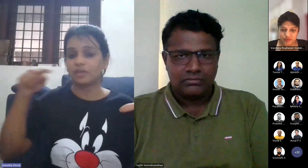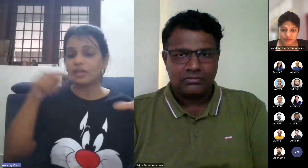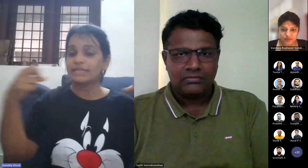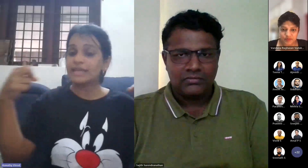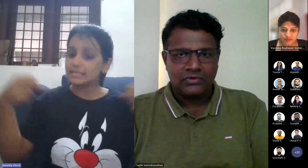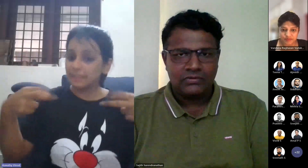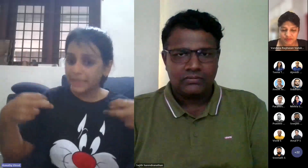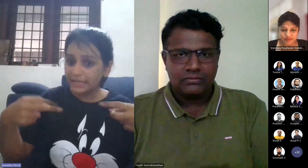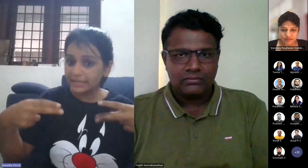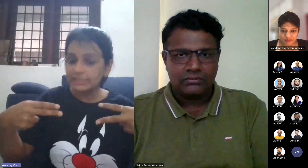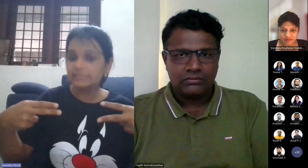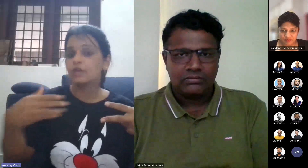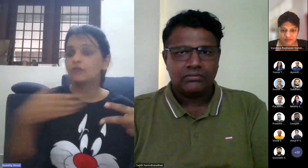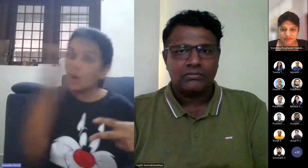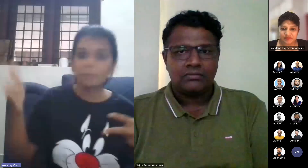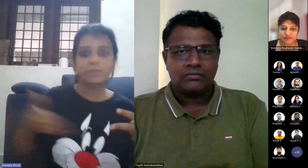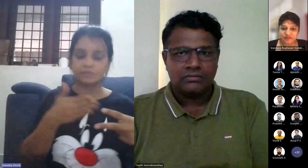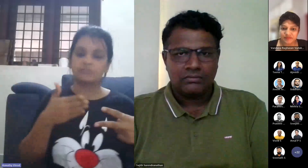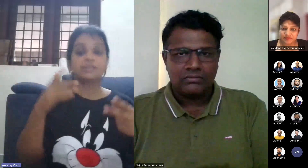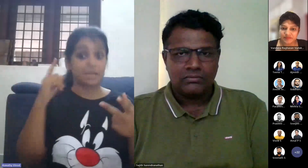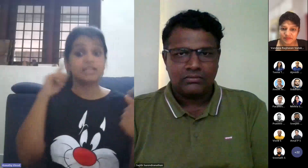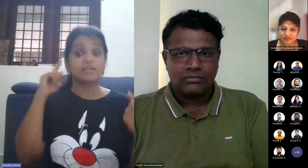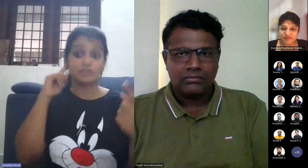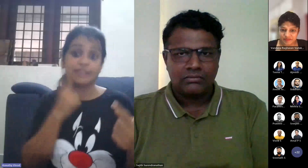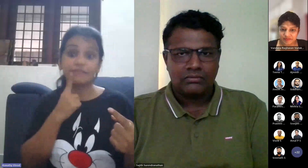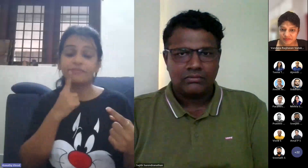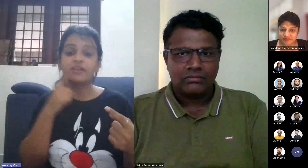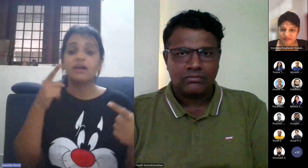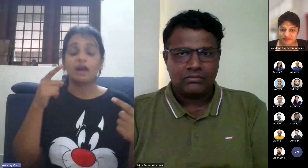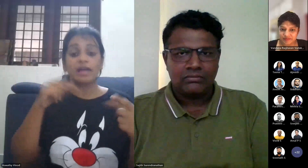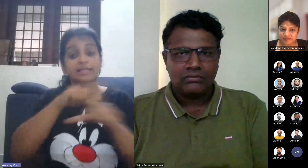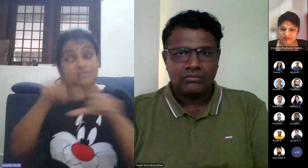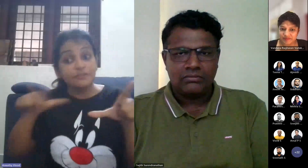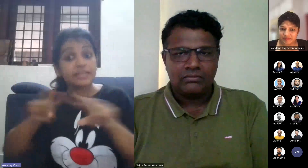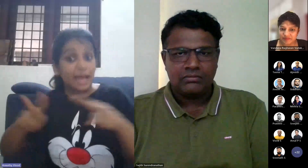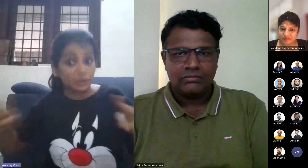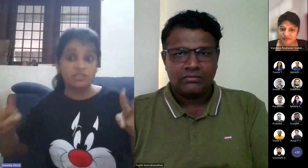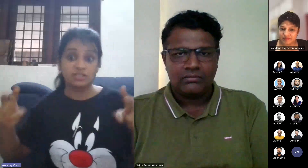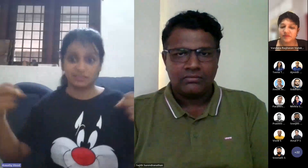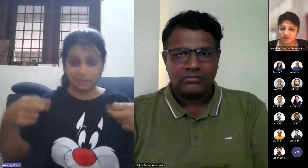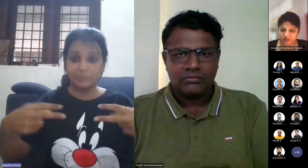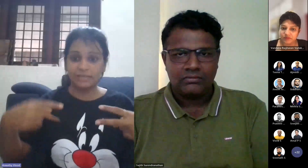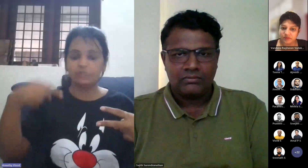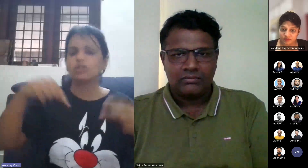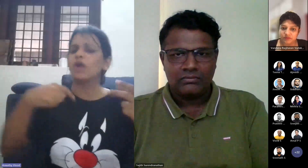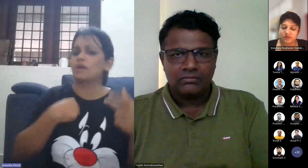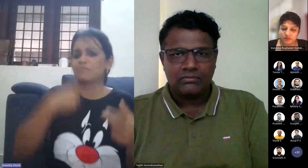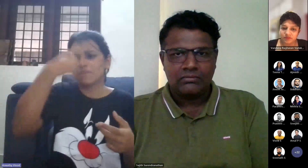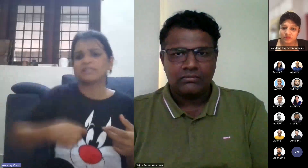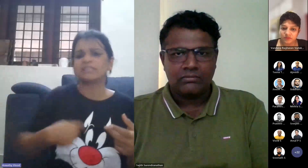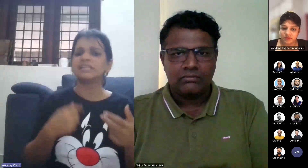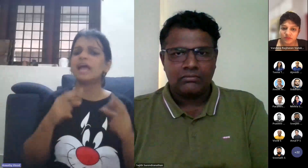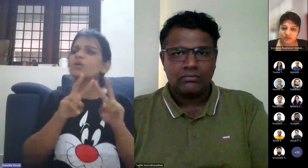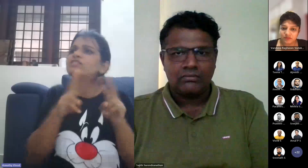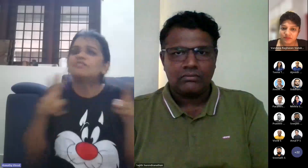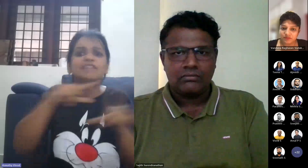platform. It has subtitles for all people, especially for the deaf. It has different languages subtitles. So now,